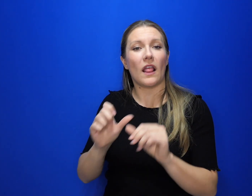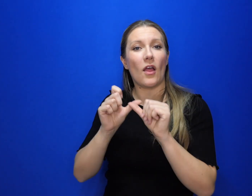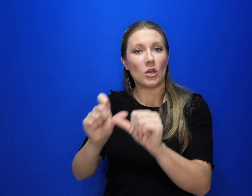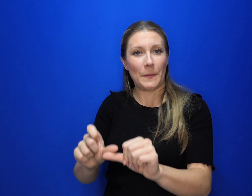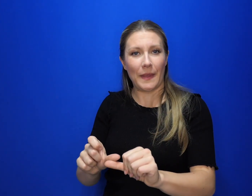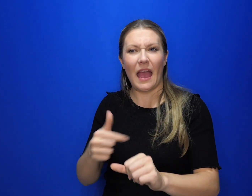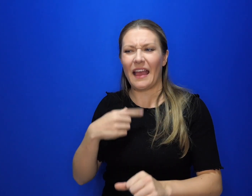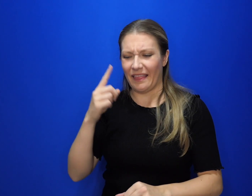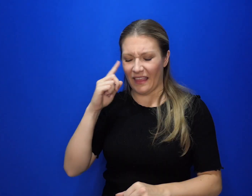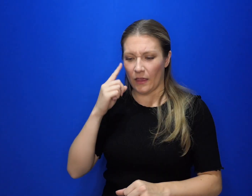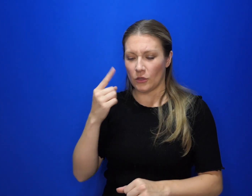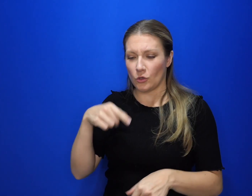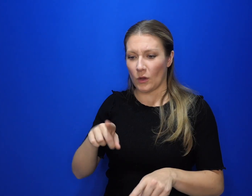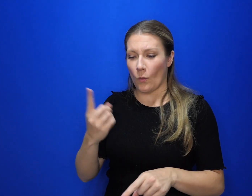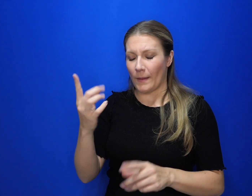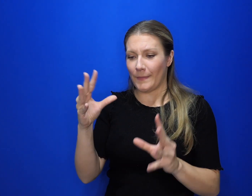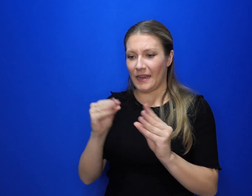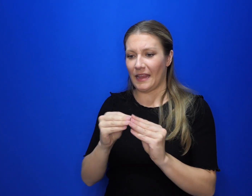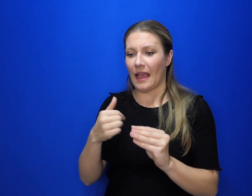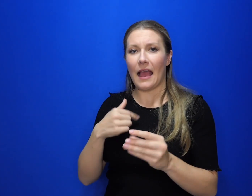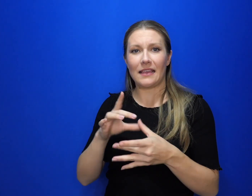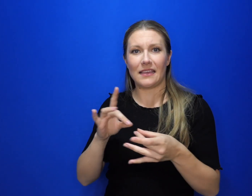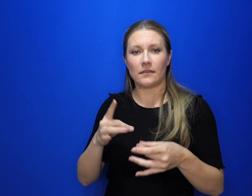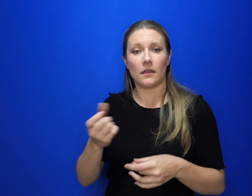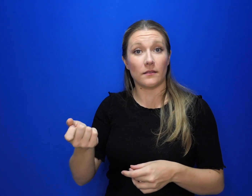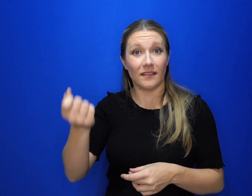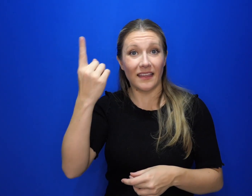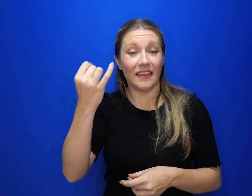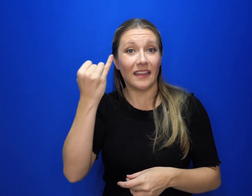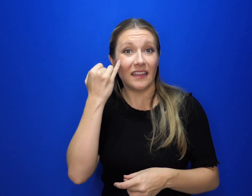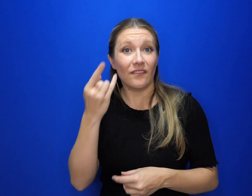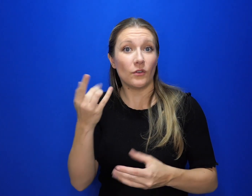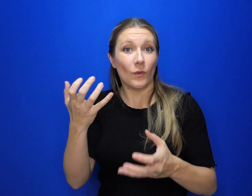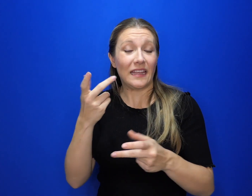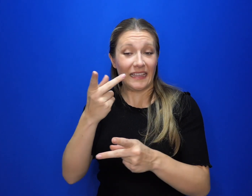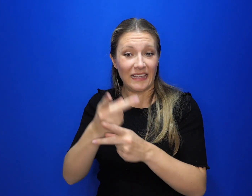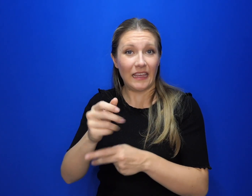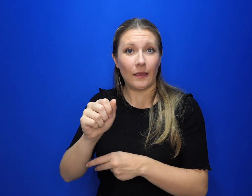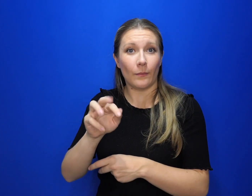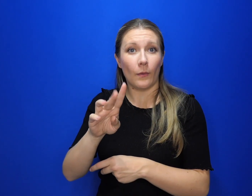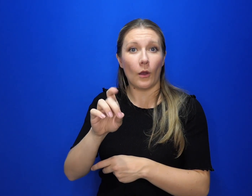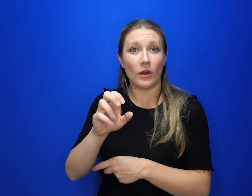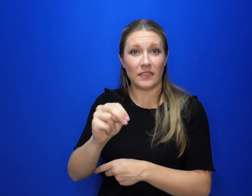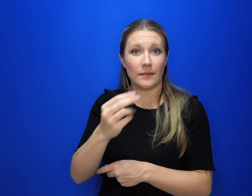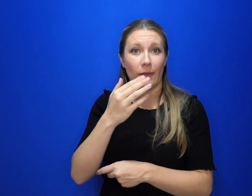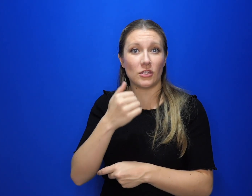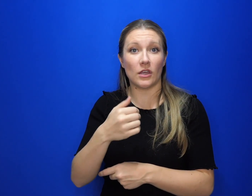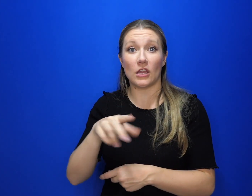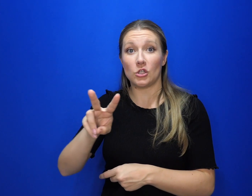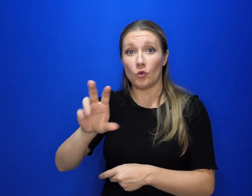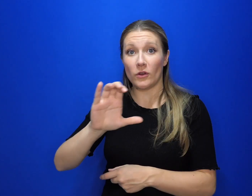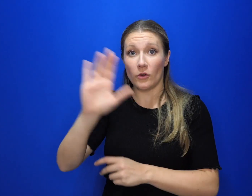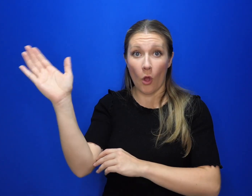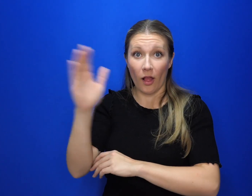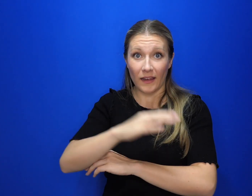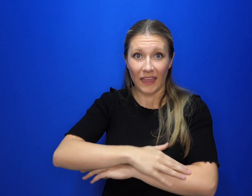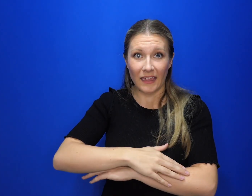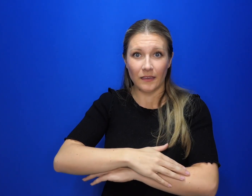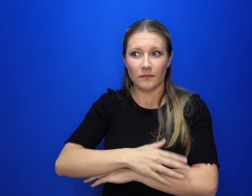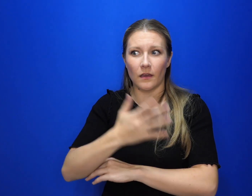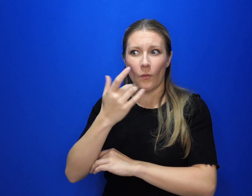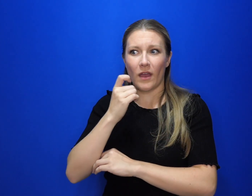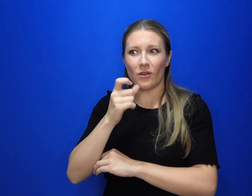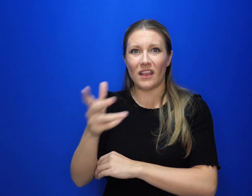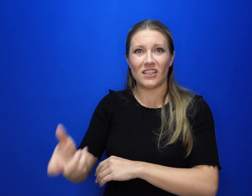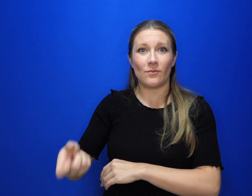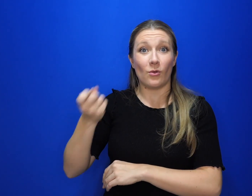I think the way I put it in one meeting one time is I said, listen, if you want to keep Arden's blood sugar at 200 all day, why don't I